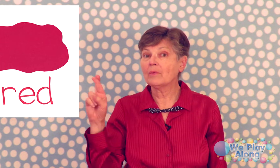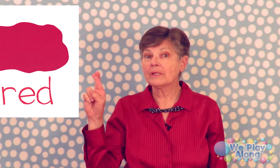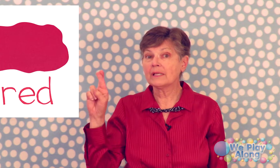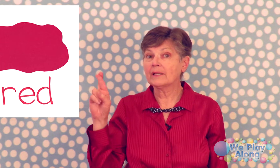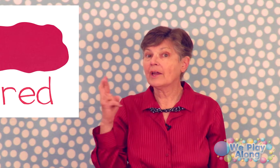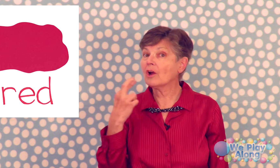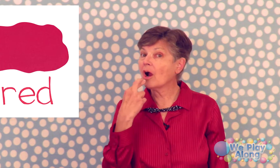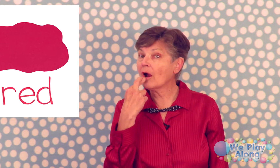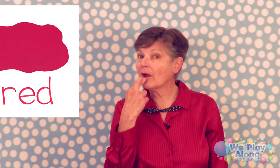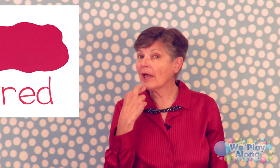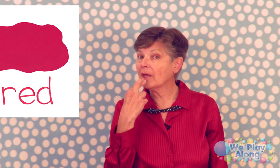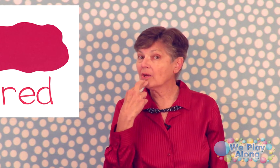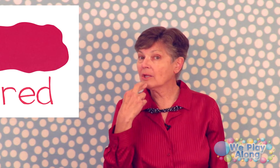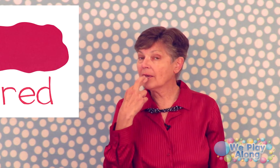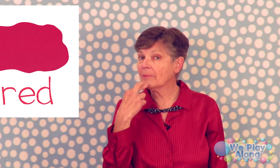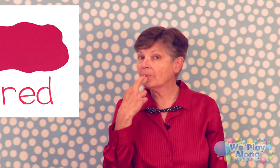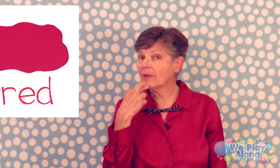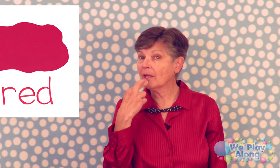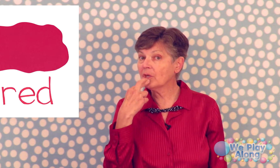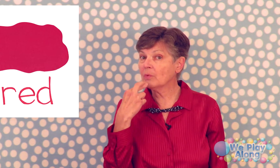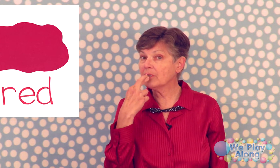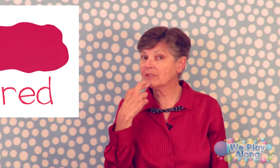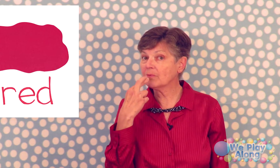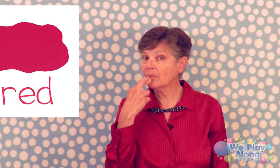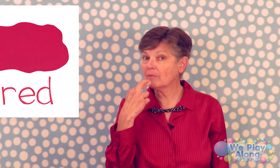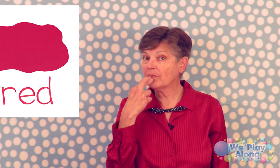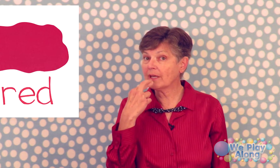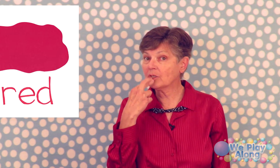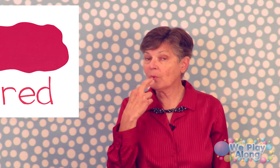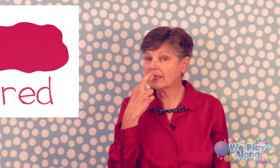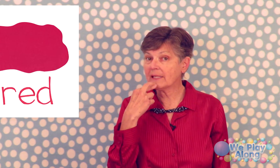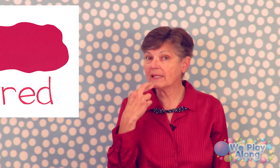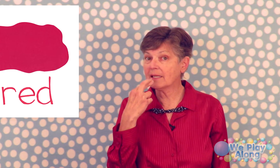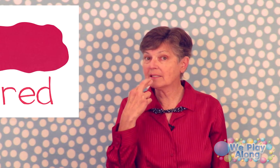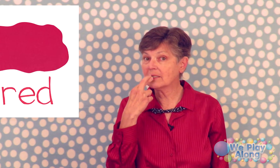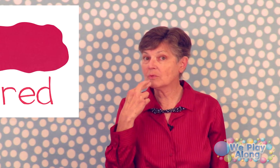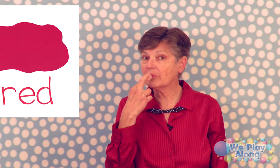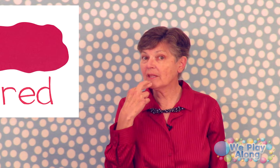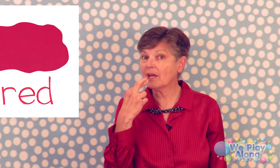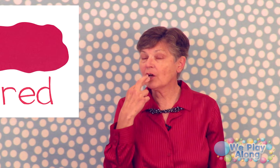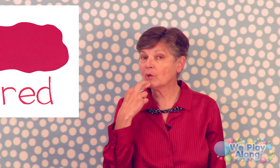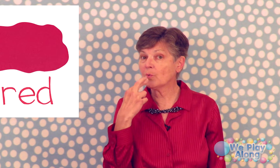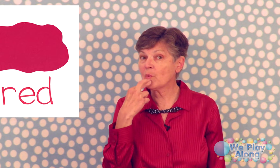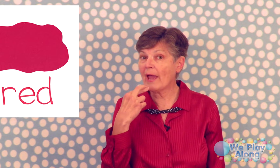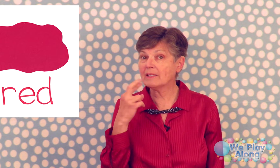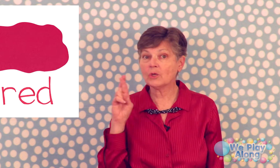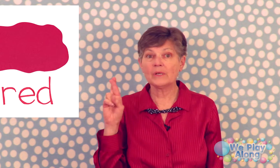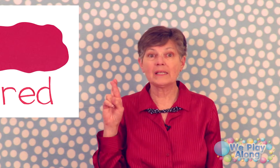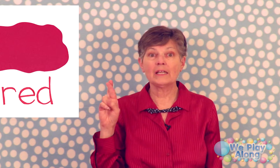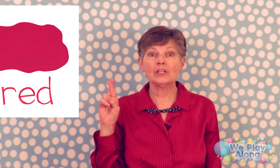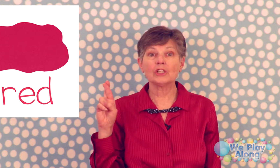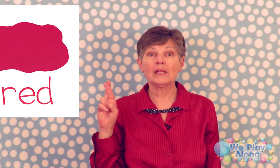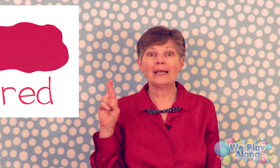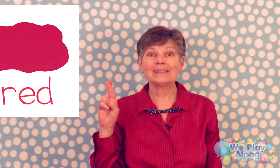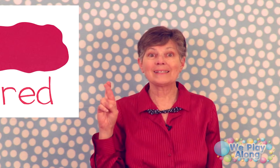was the letter R at your lip, and you would just flick it twice like this. This would be the color red, so it was an initialized